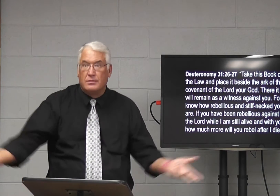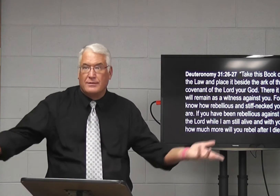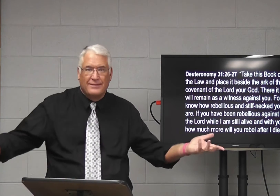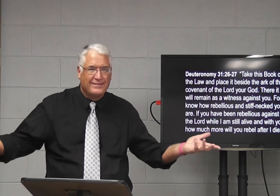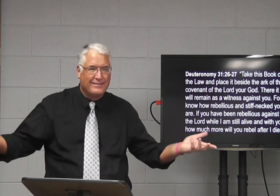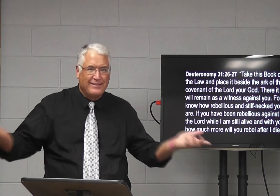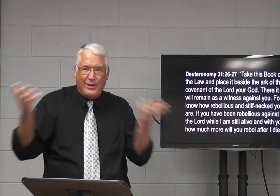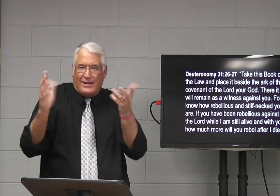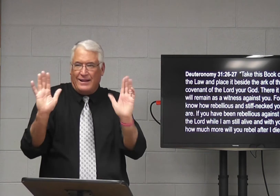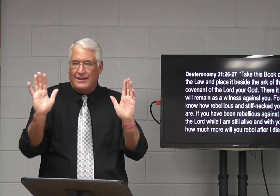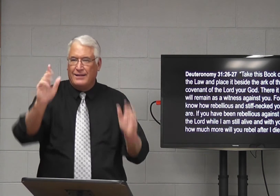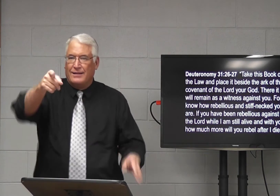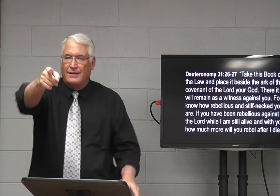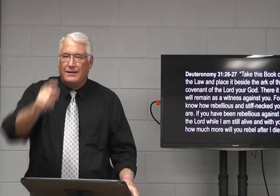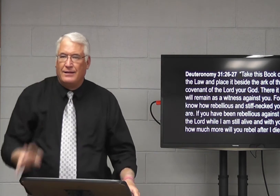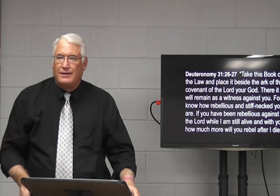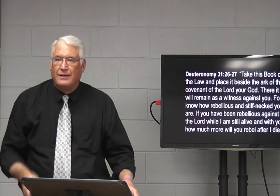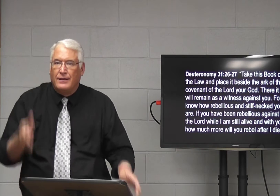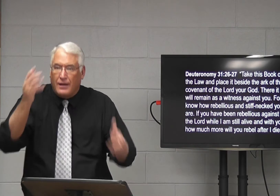before the people of Israel even rebelled.